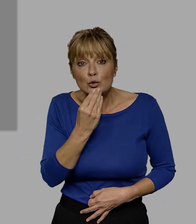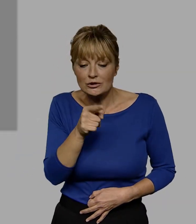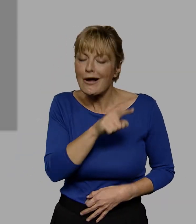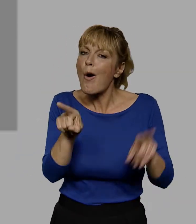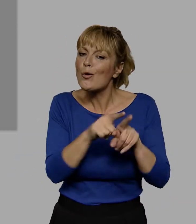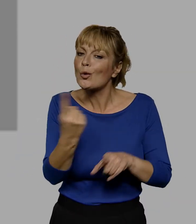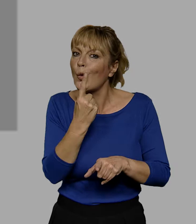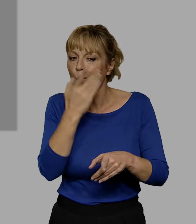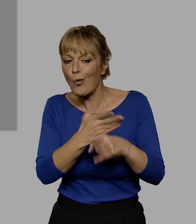and those who work with them.